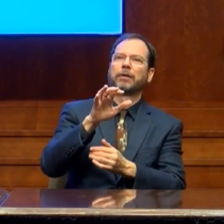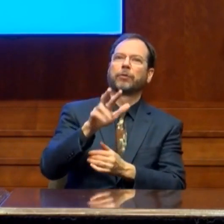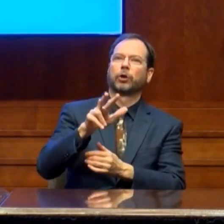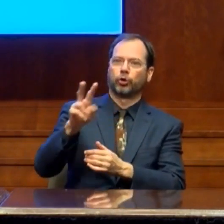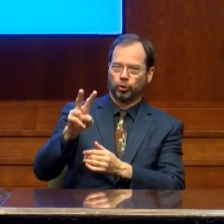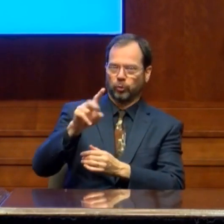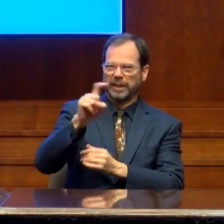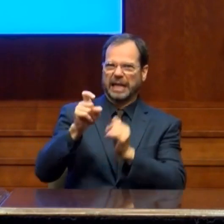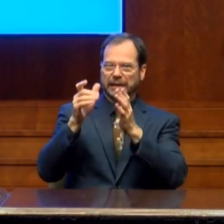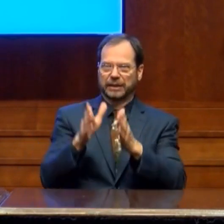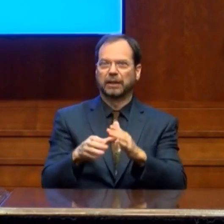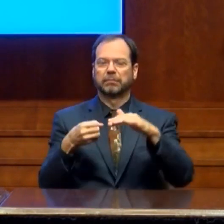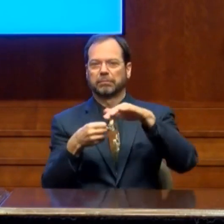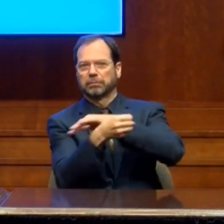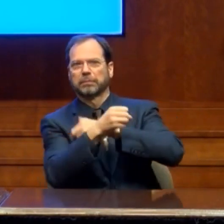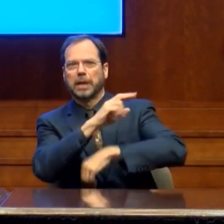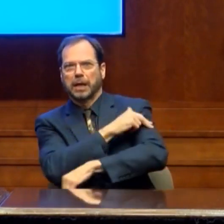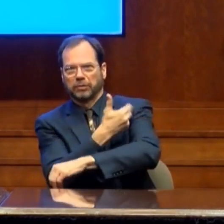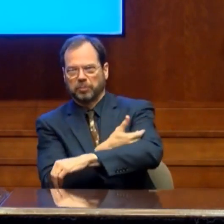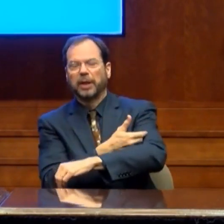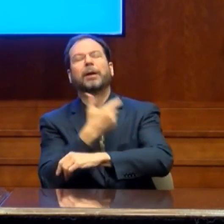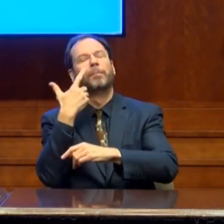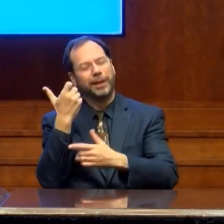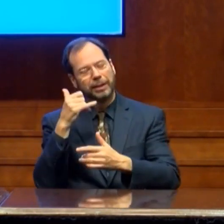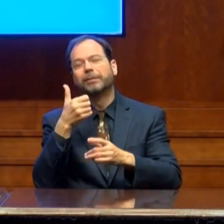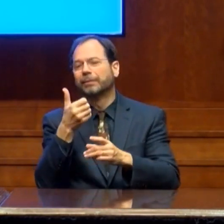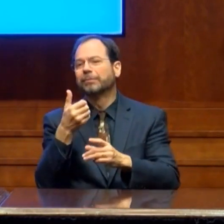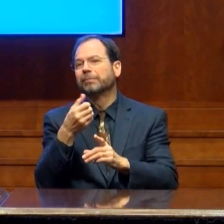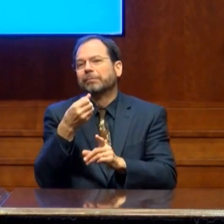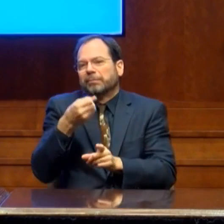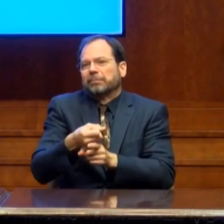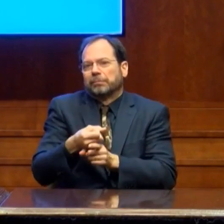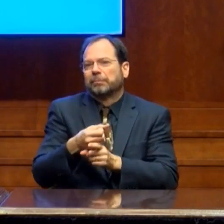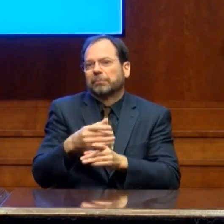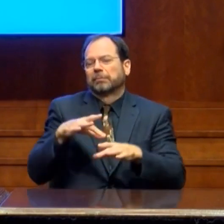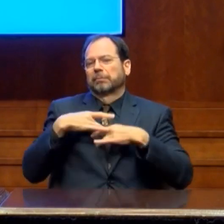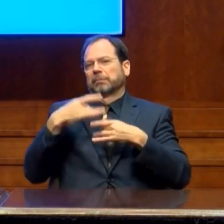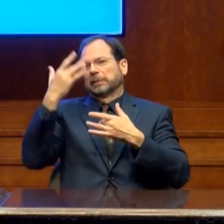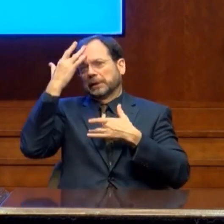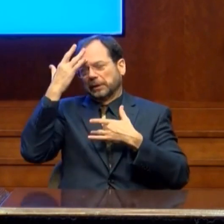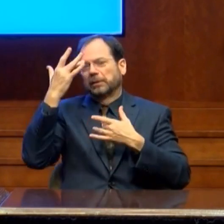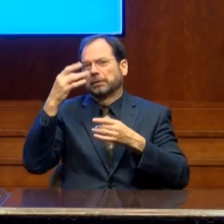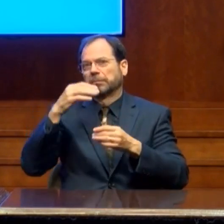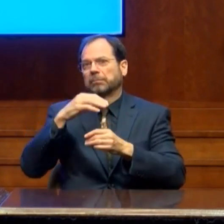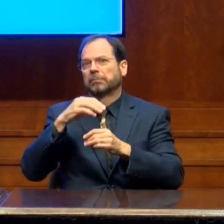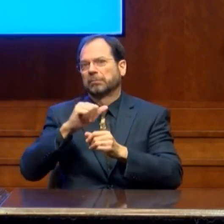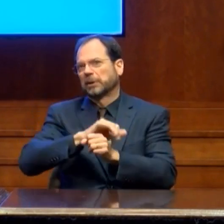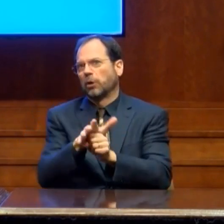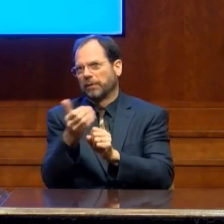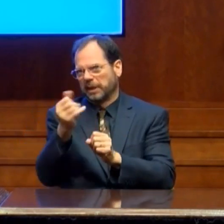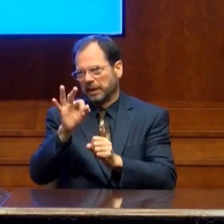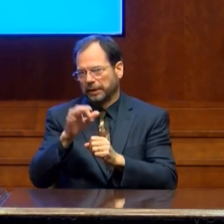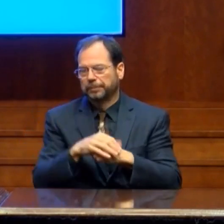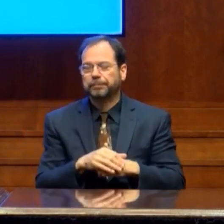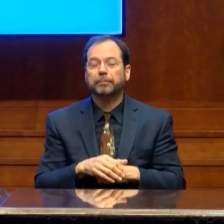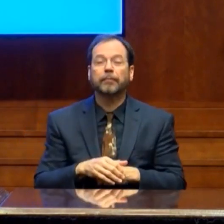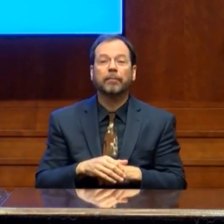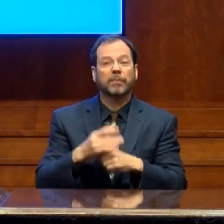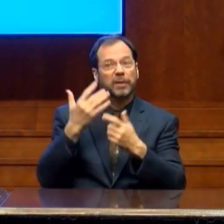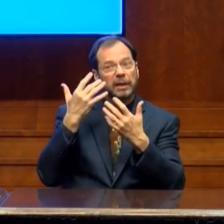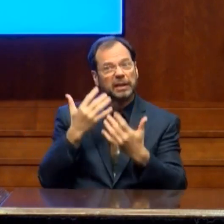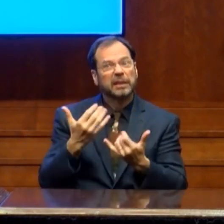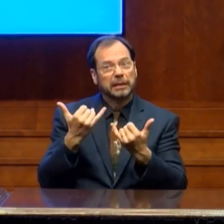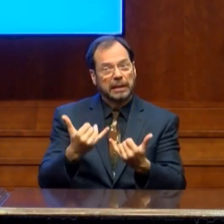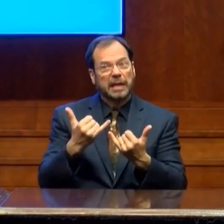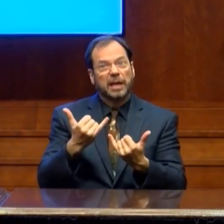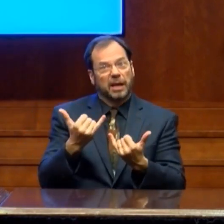1,532 Texans who are hospitalized in part because of COVID-19. Unfortunately, we now